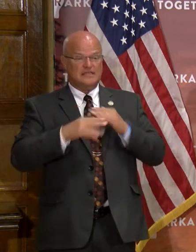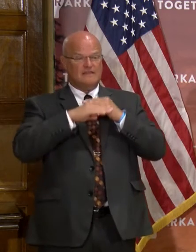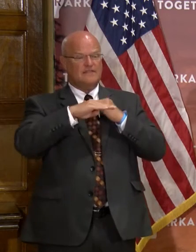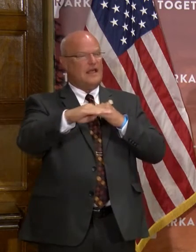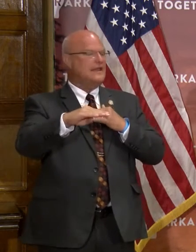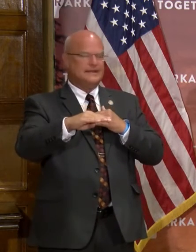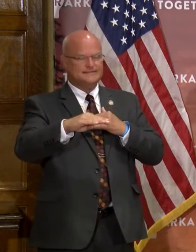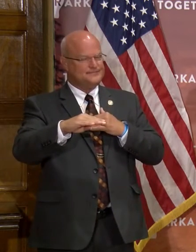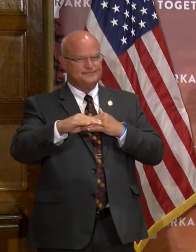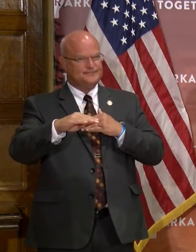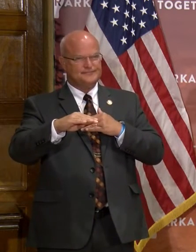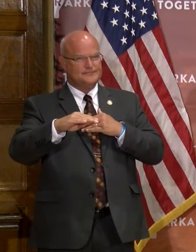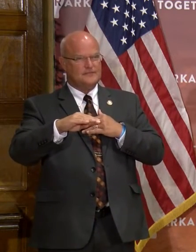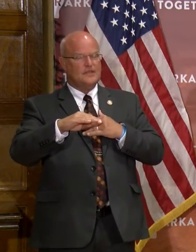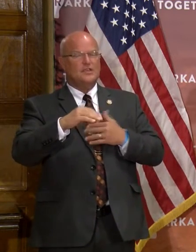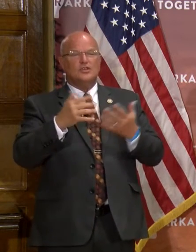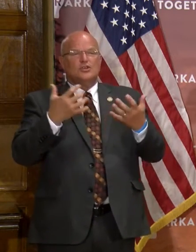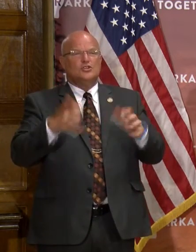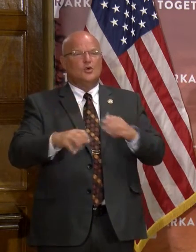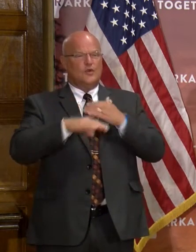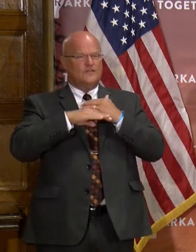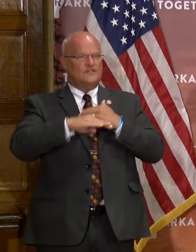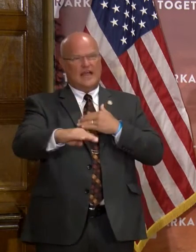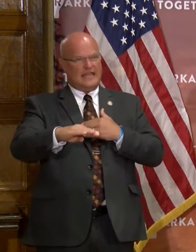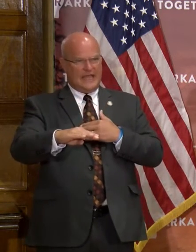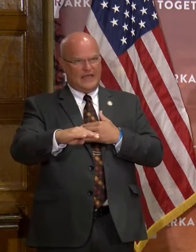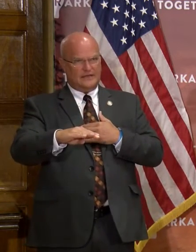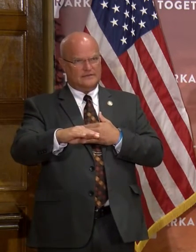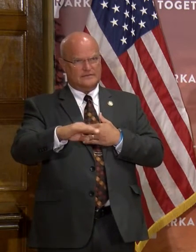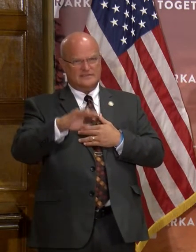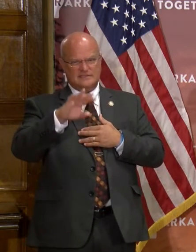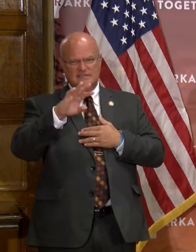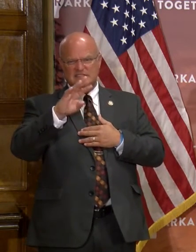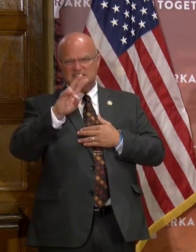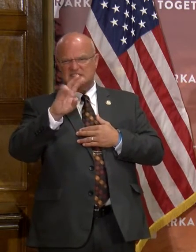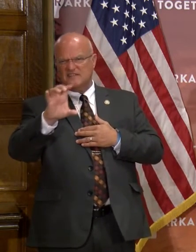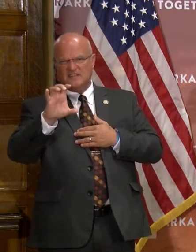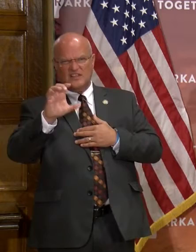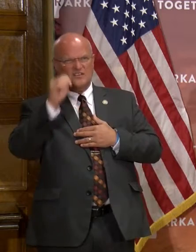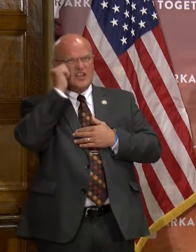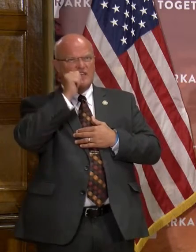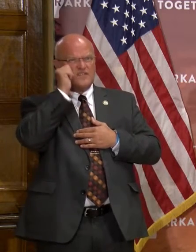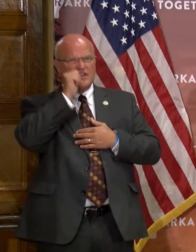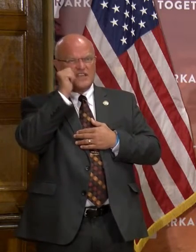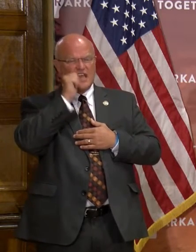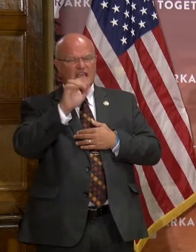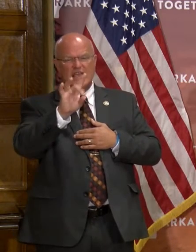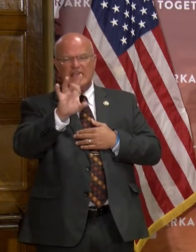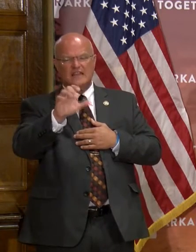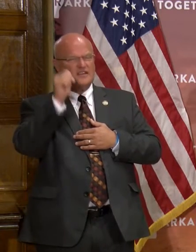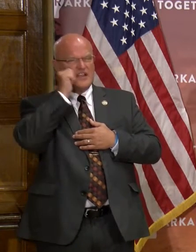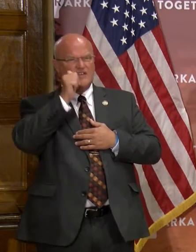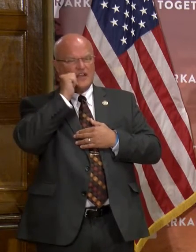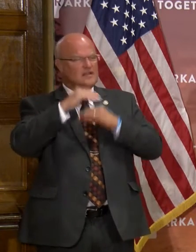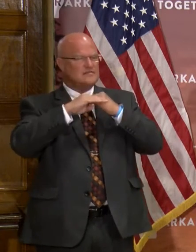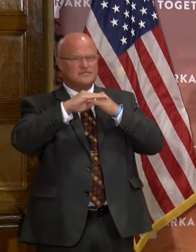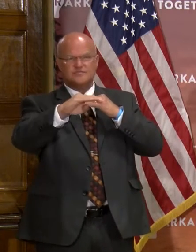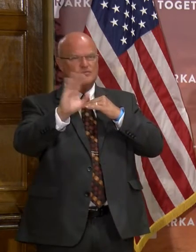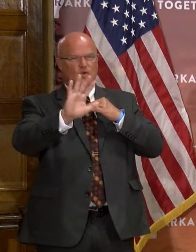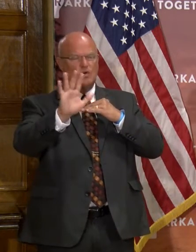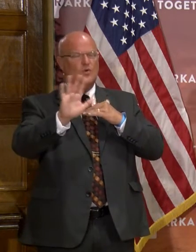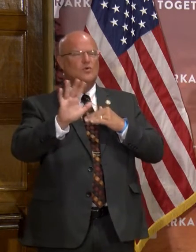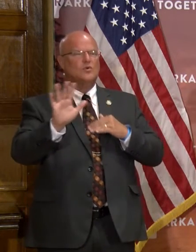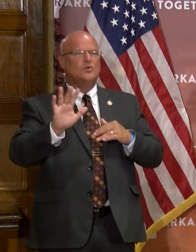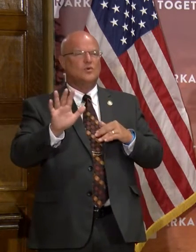it out. You don't want to flatten out at 700 cases a day or 800 cases a day. You've got